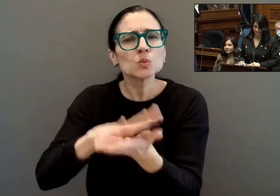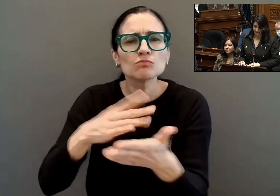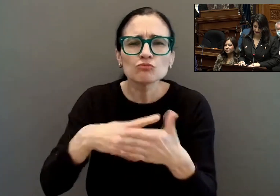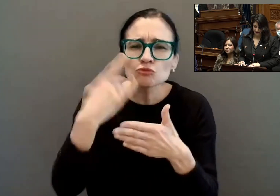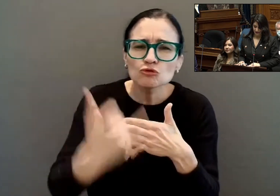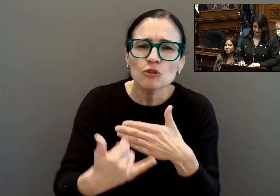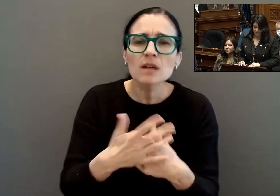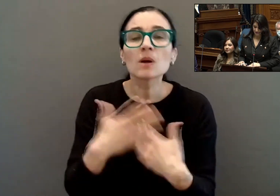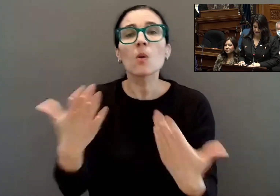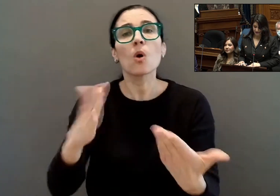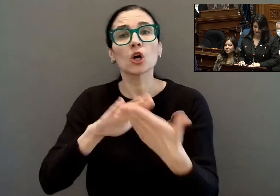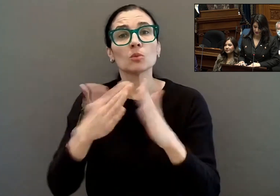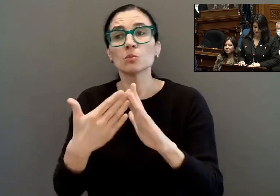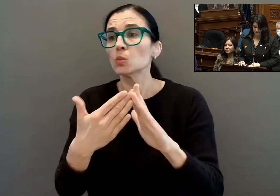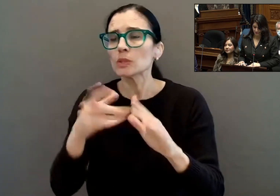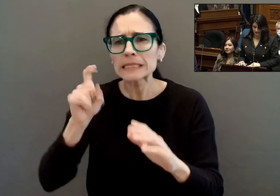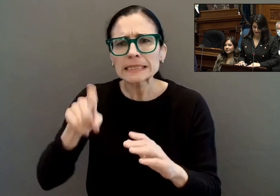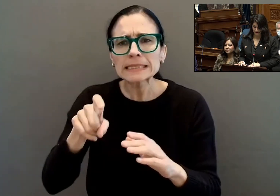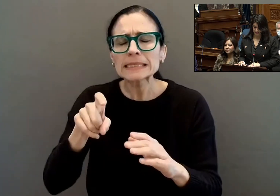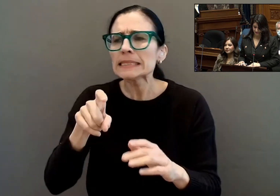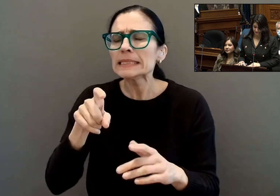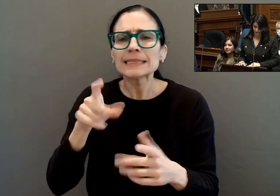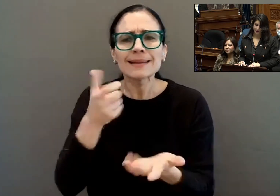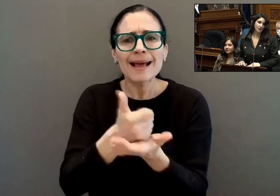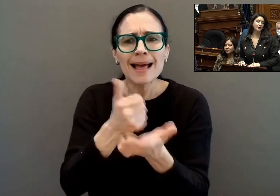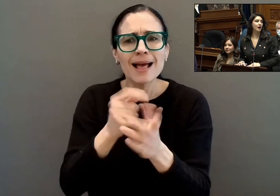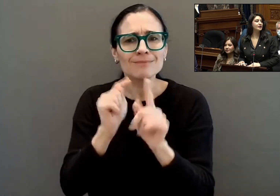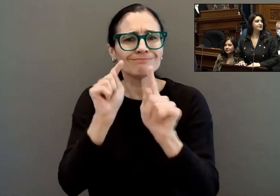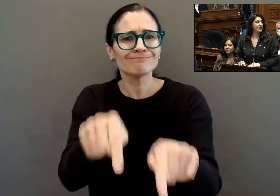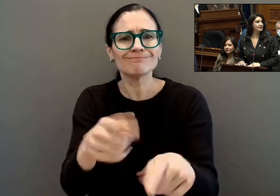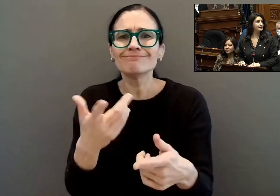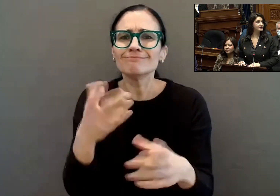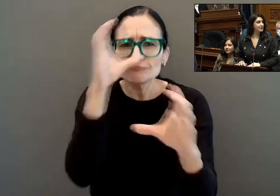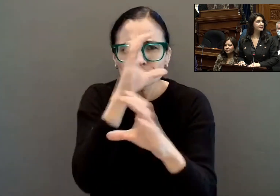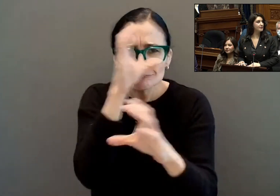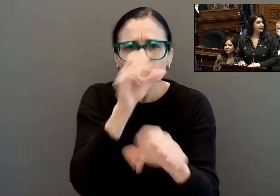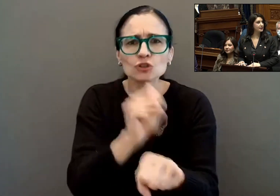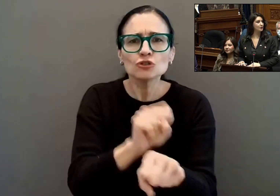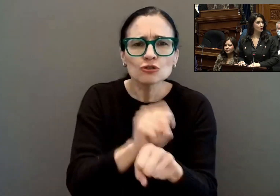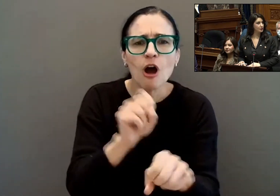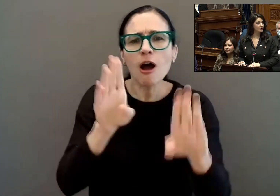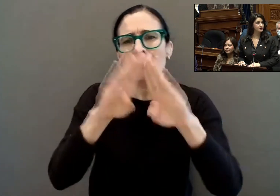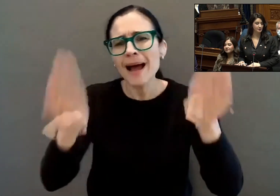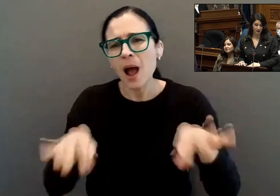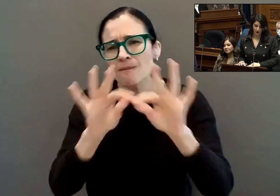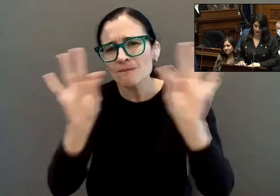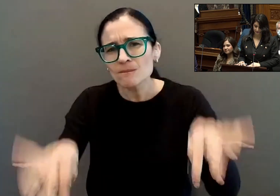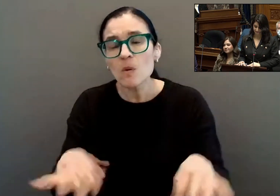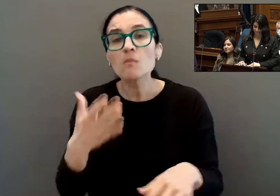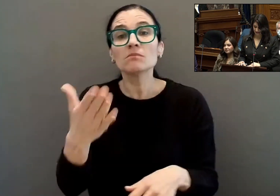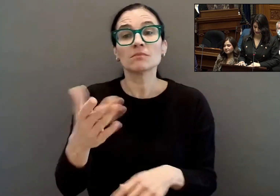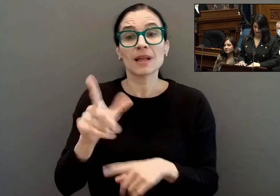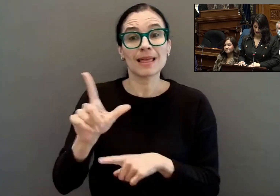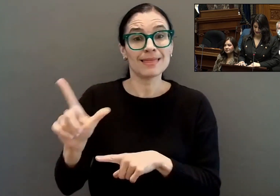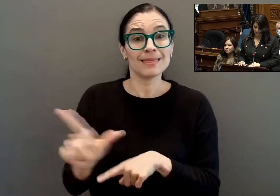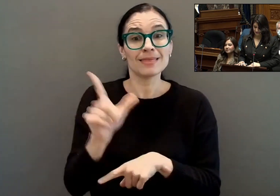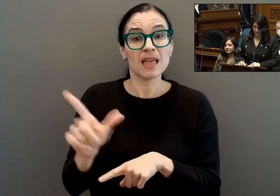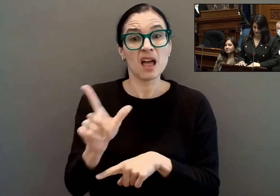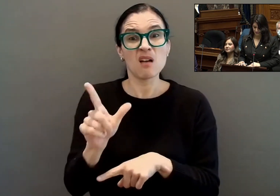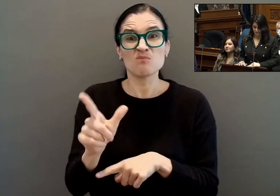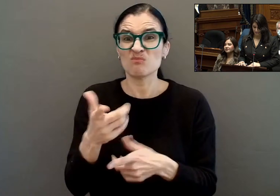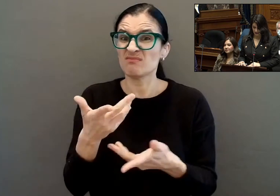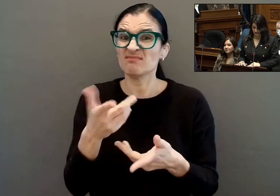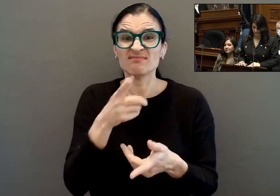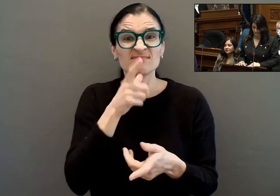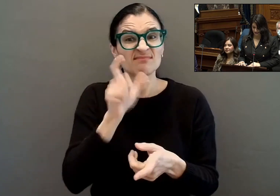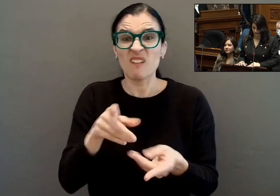literacy. Libraries are one of the few places left where you are not expected to spend money in order to belong. And none of